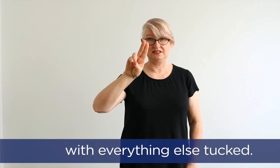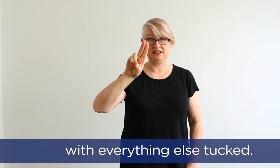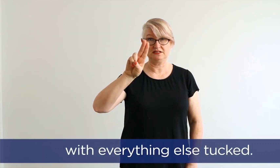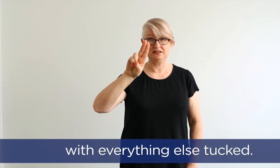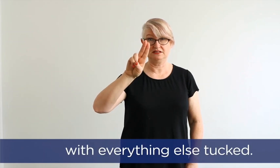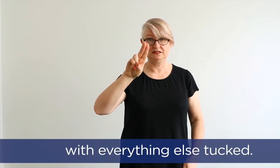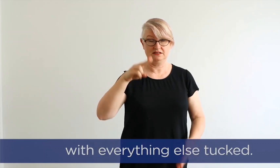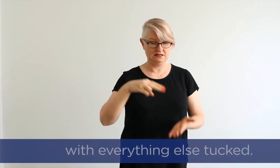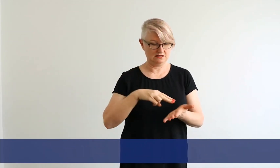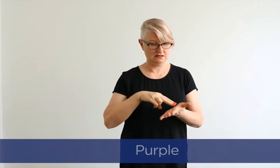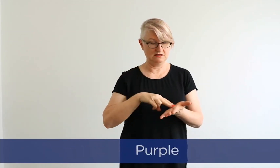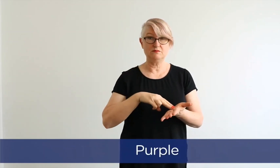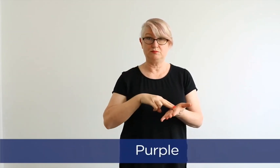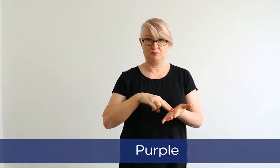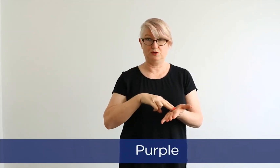tucked. Purple.